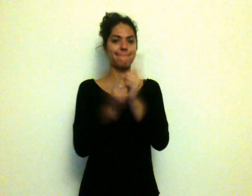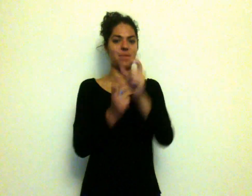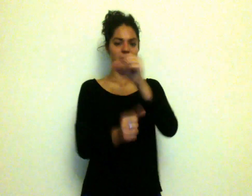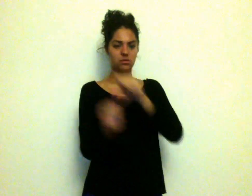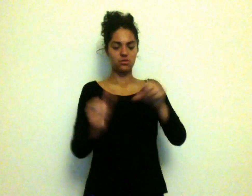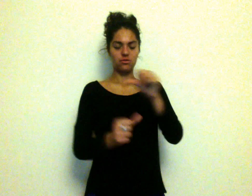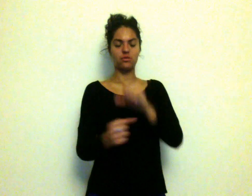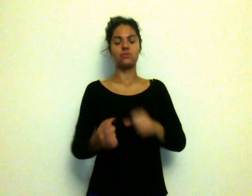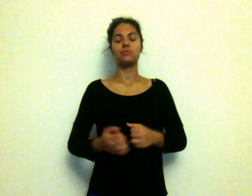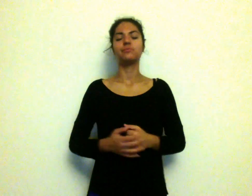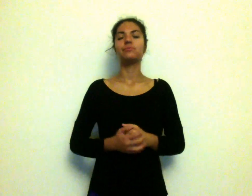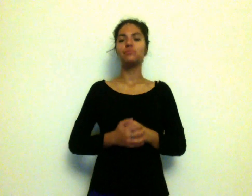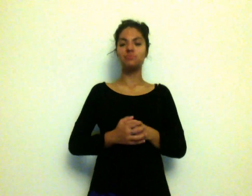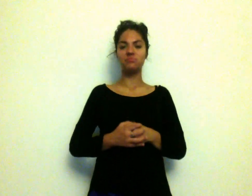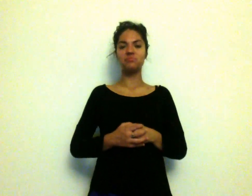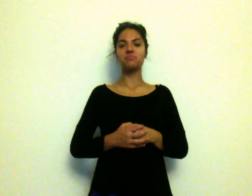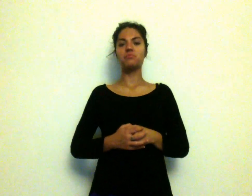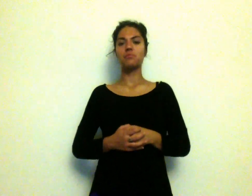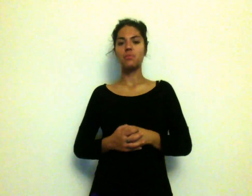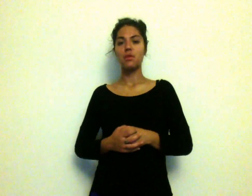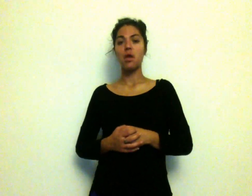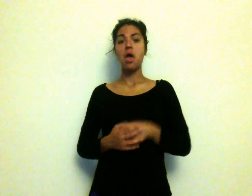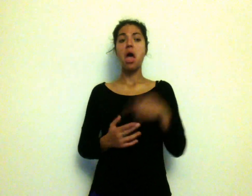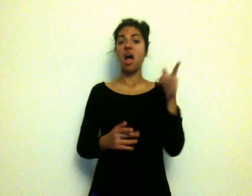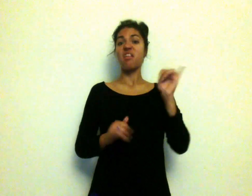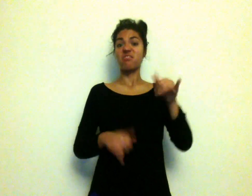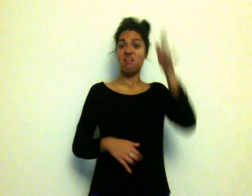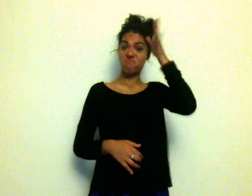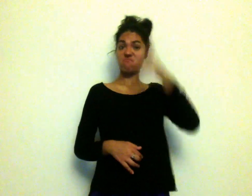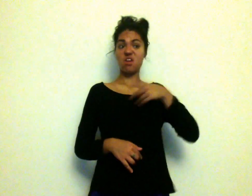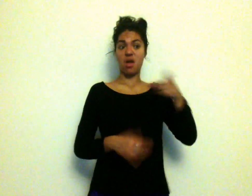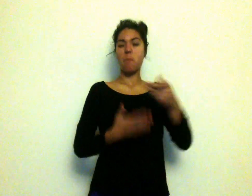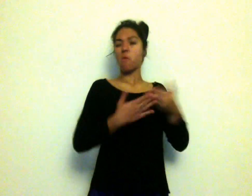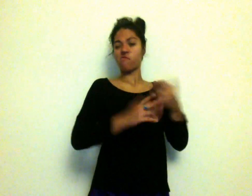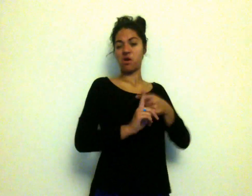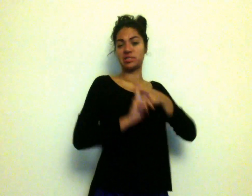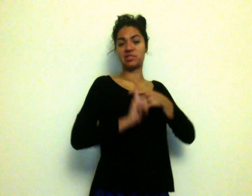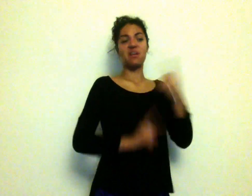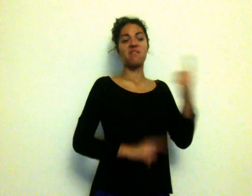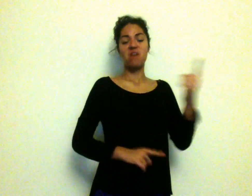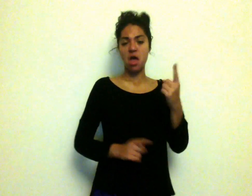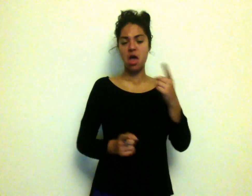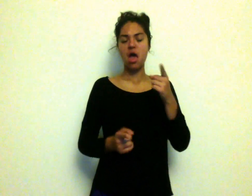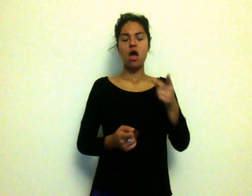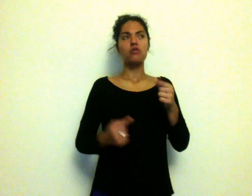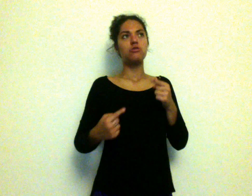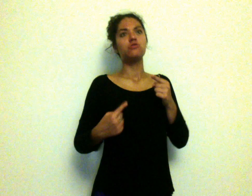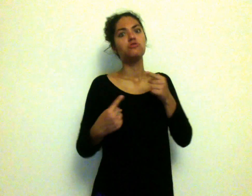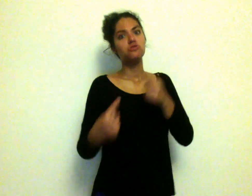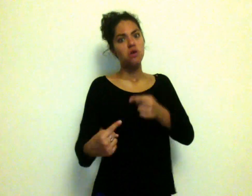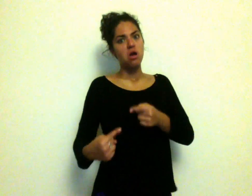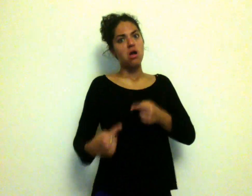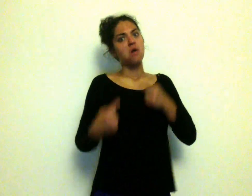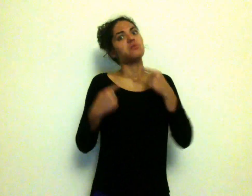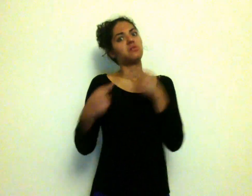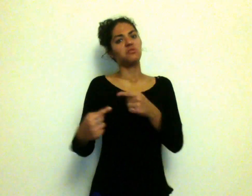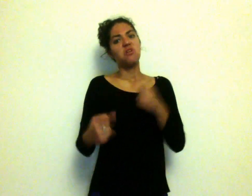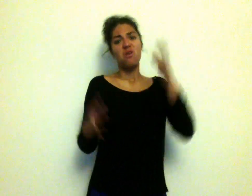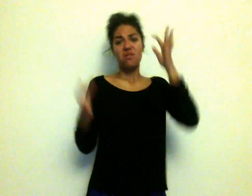and he was struggling with the decision that night. He said, I'm not ready yet, but I have really been moved in my heart and mind by what you've said.